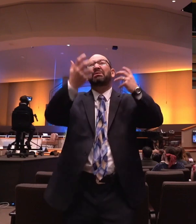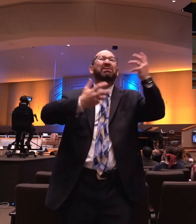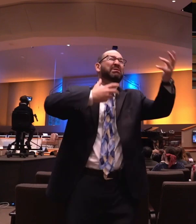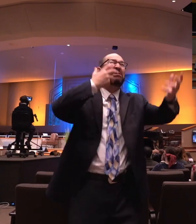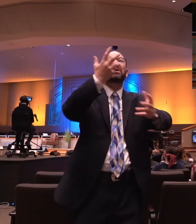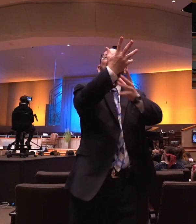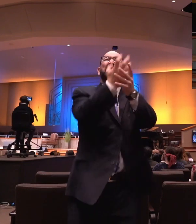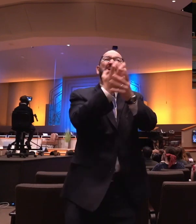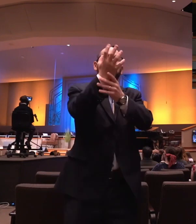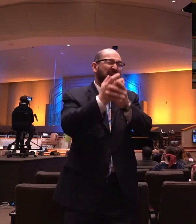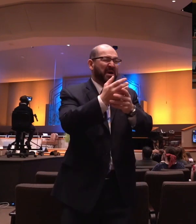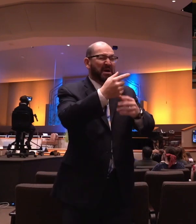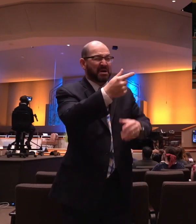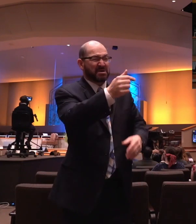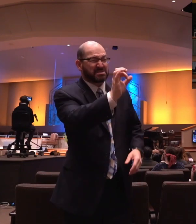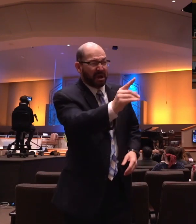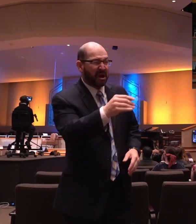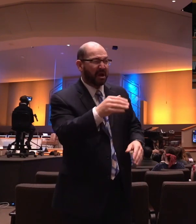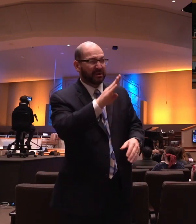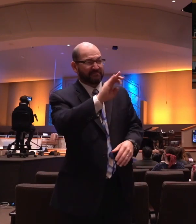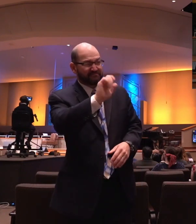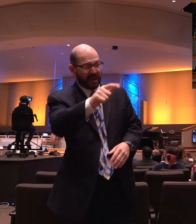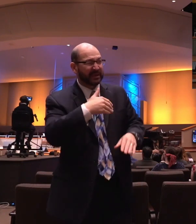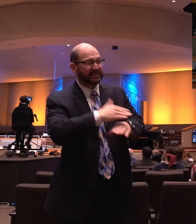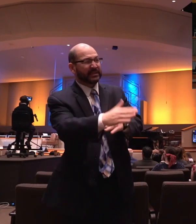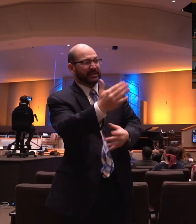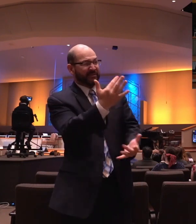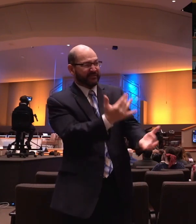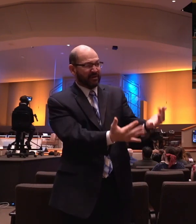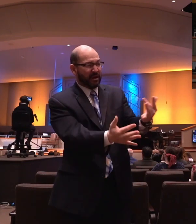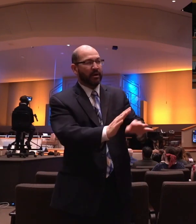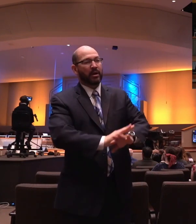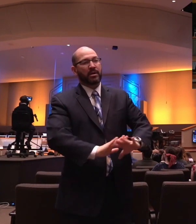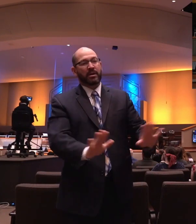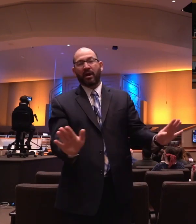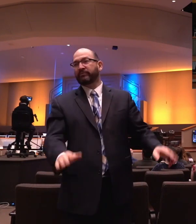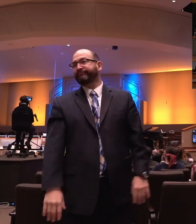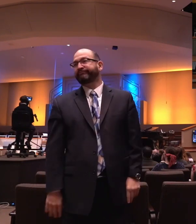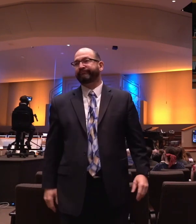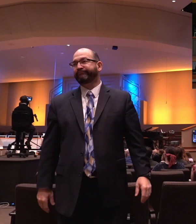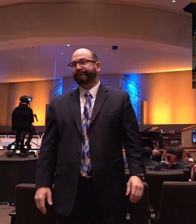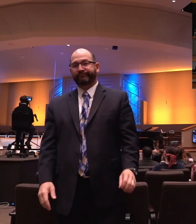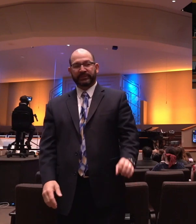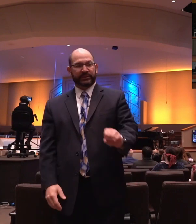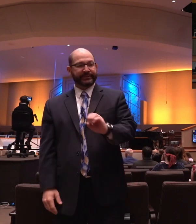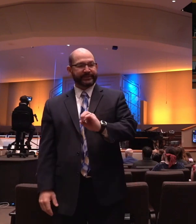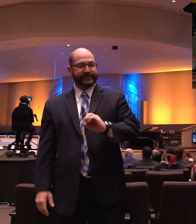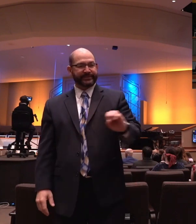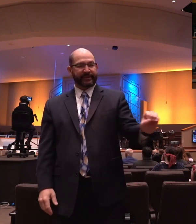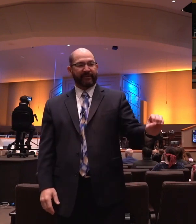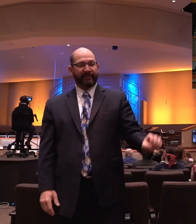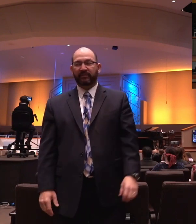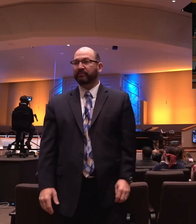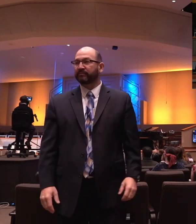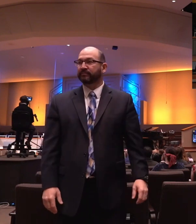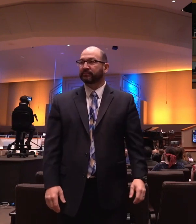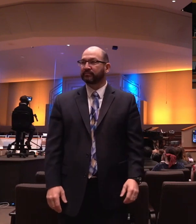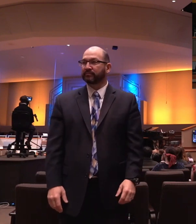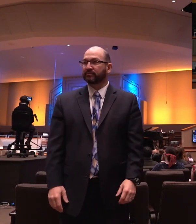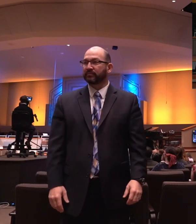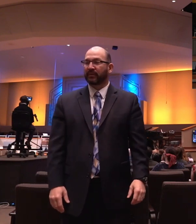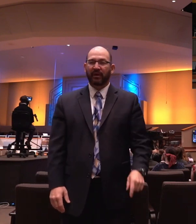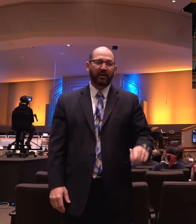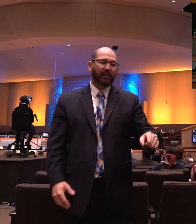begging Baal to send fire and there is no fire. They've warned themselves